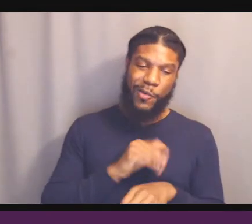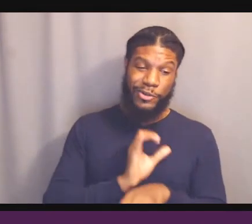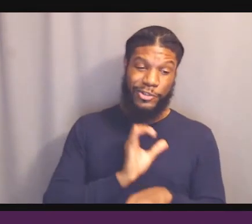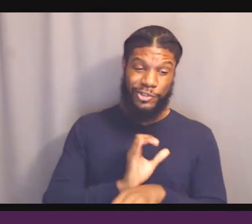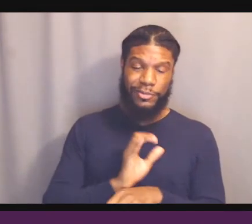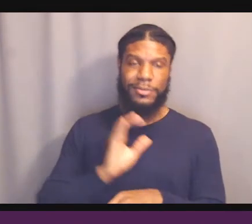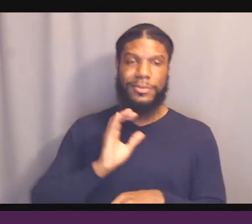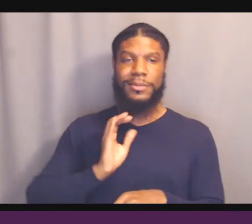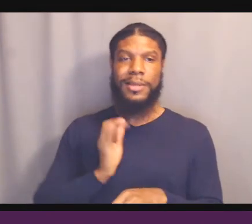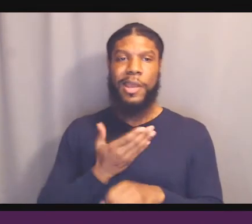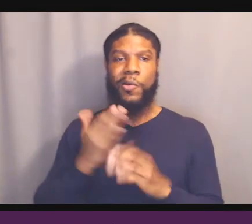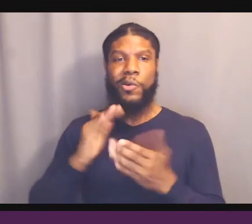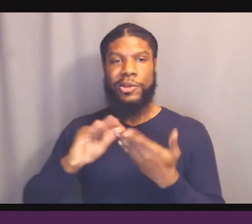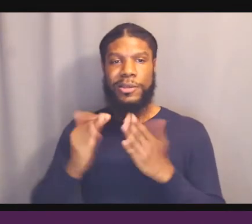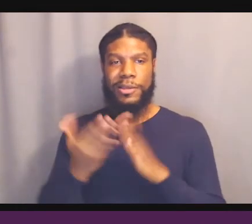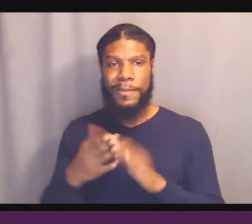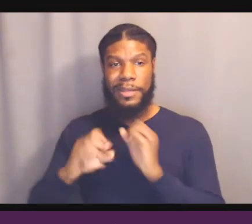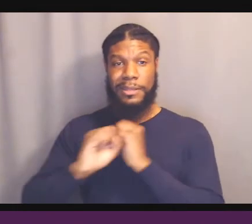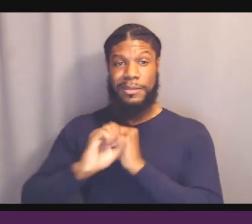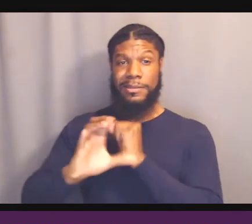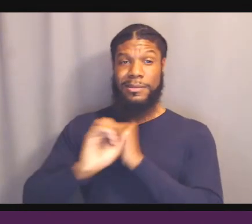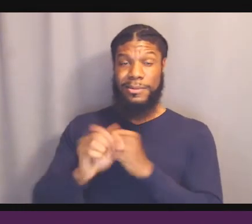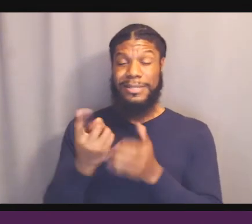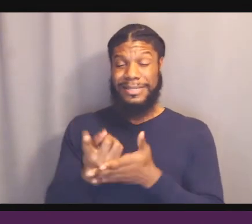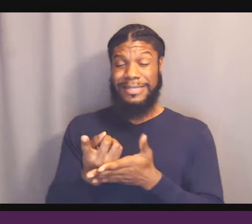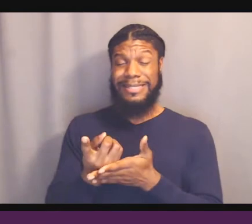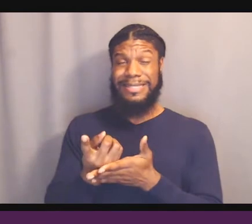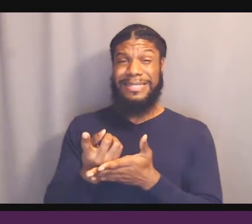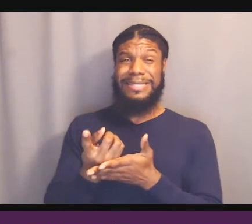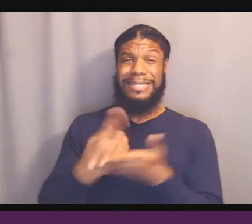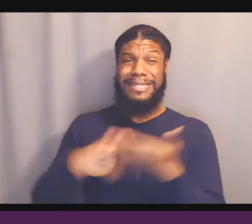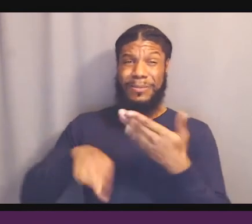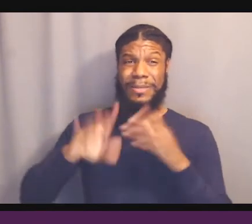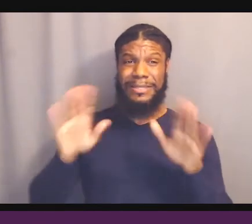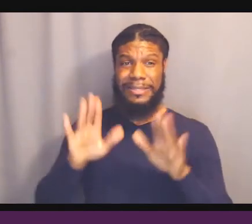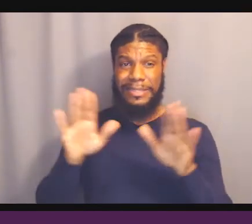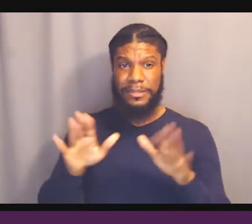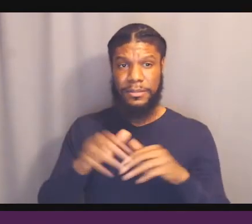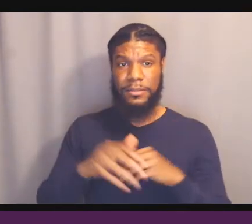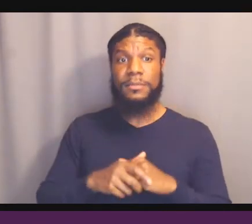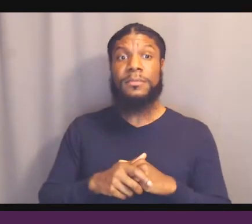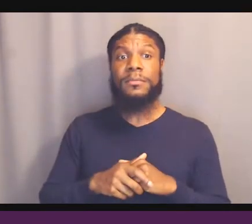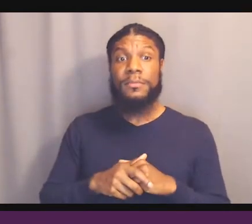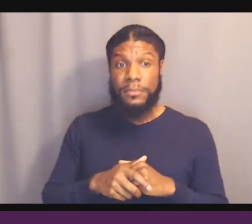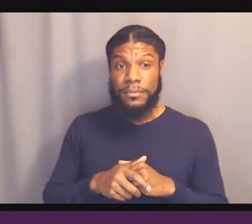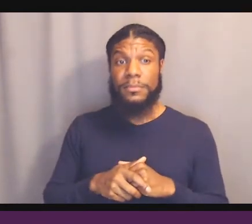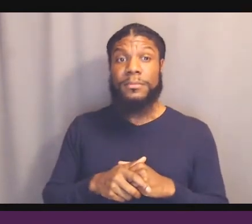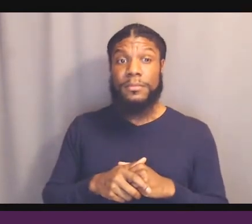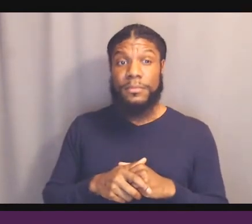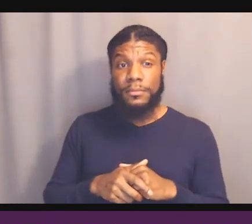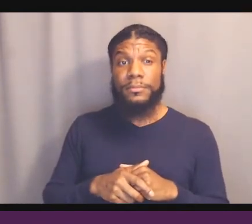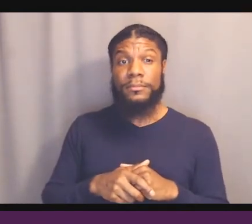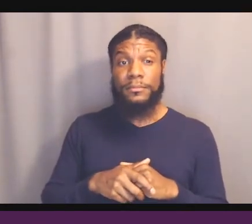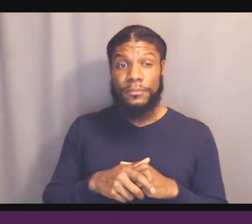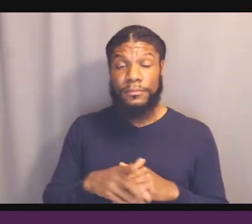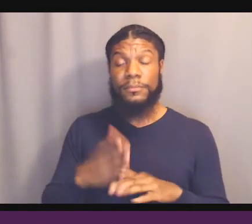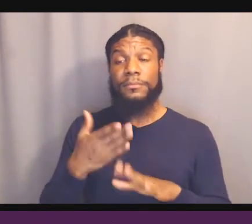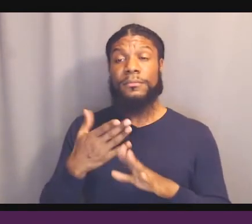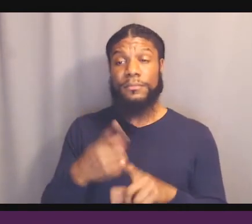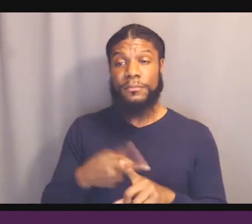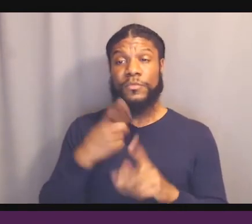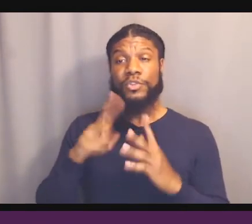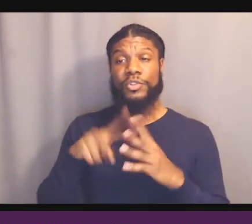campaign. We're one Sunday away from beginning this planned